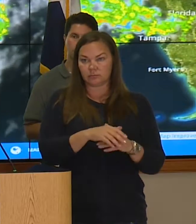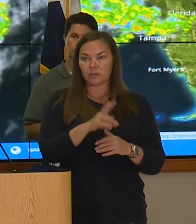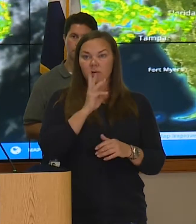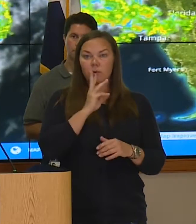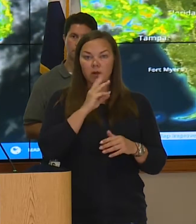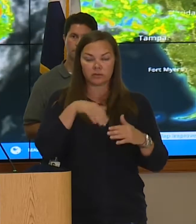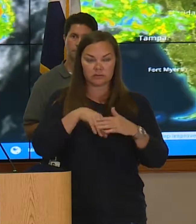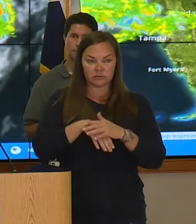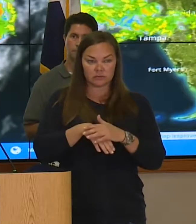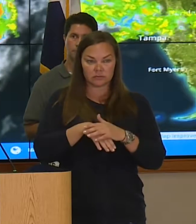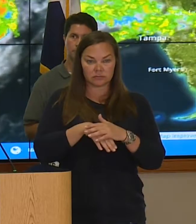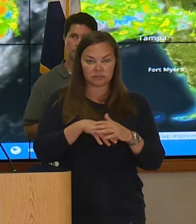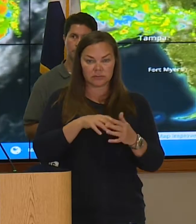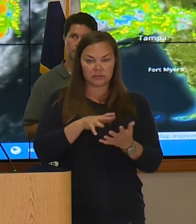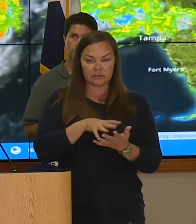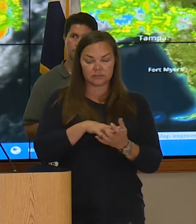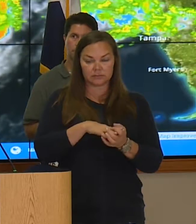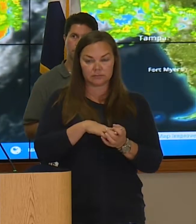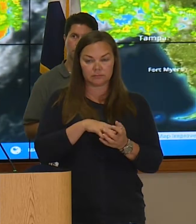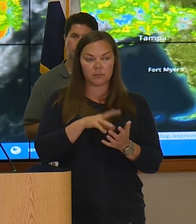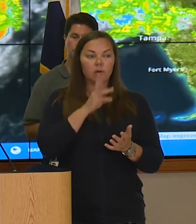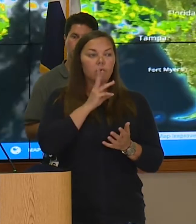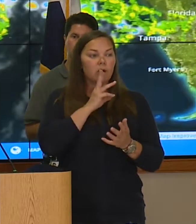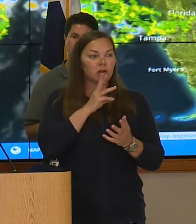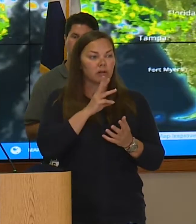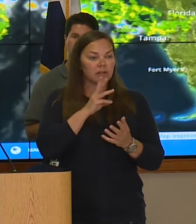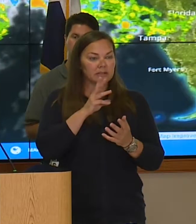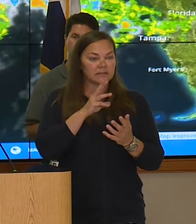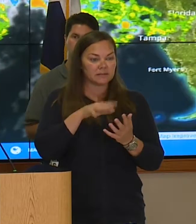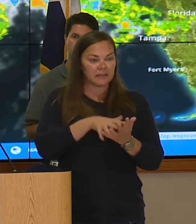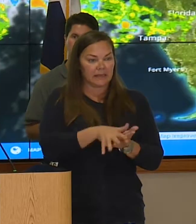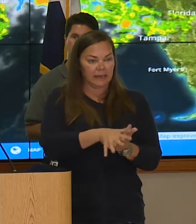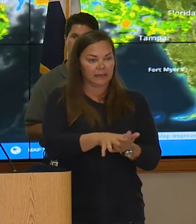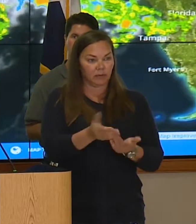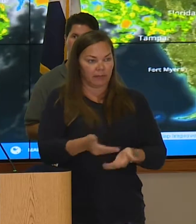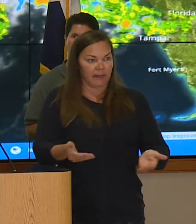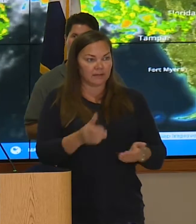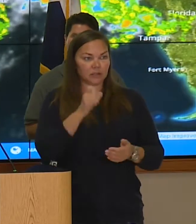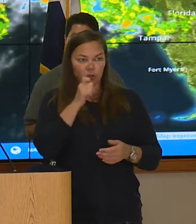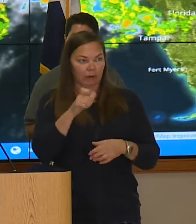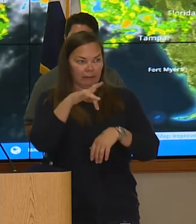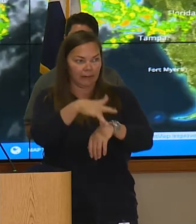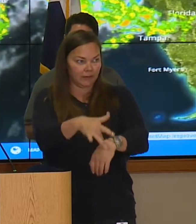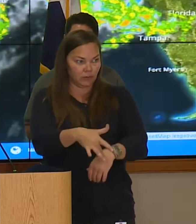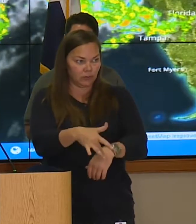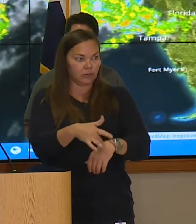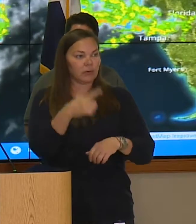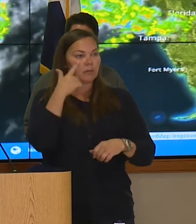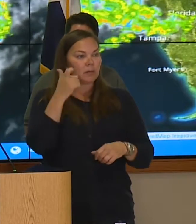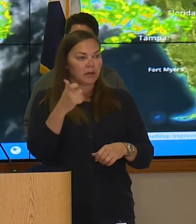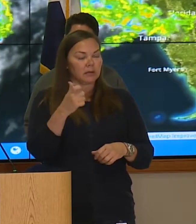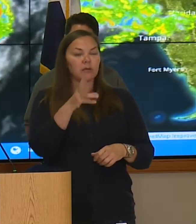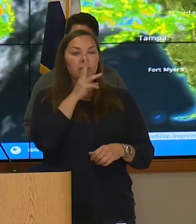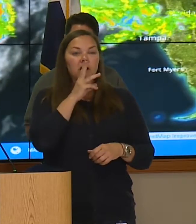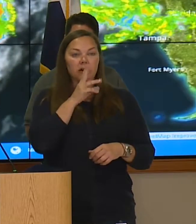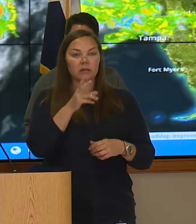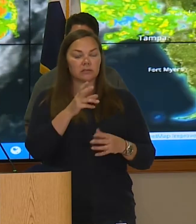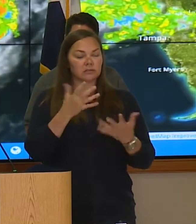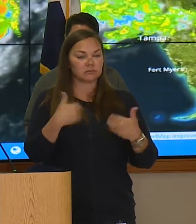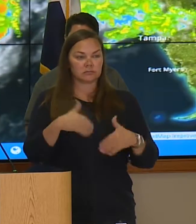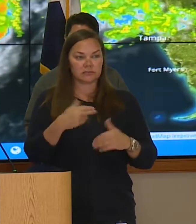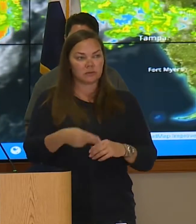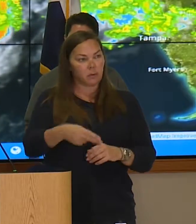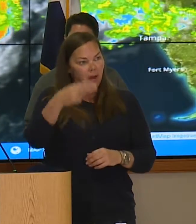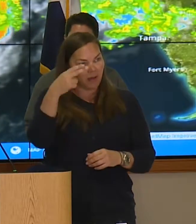water is getting into things that water should not be getting into. And that's because the water is so high